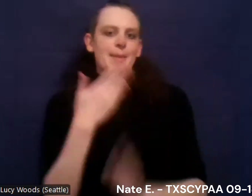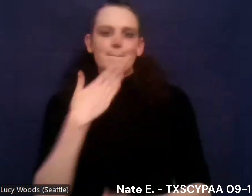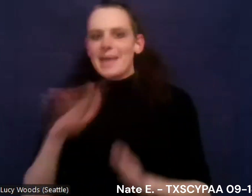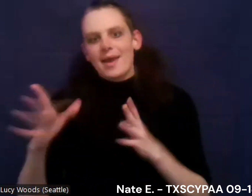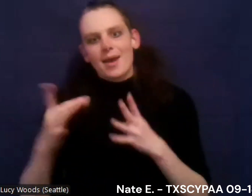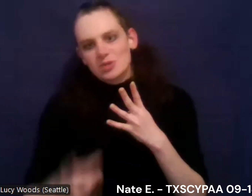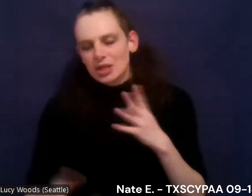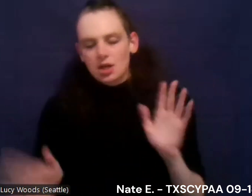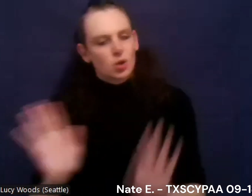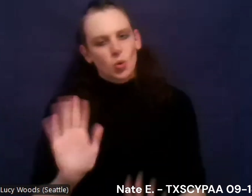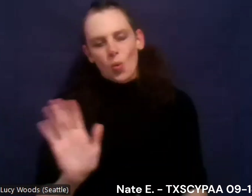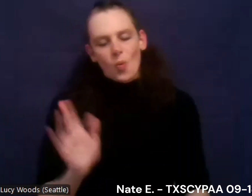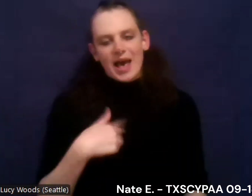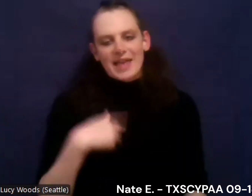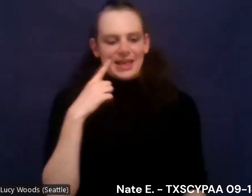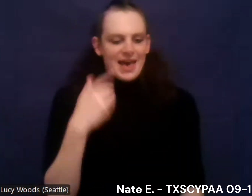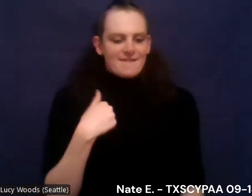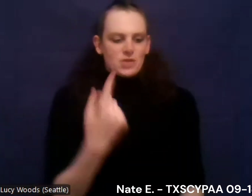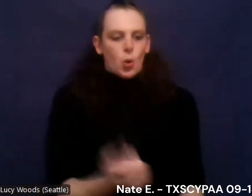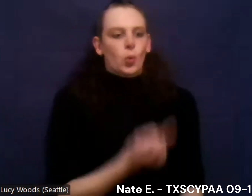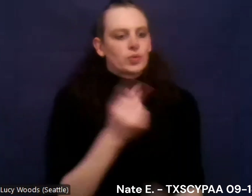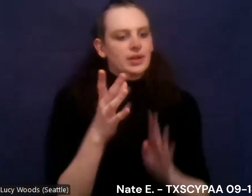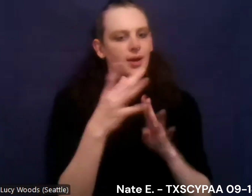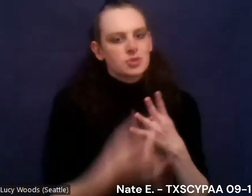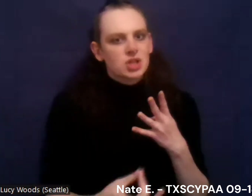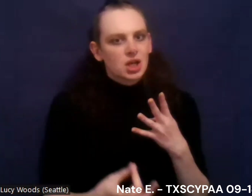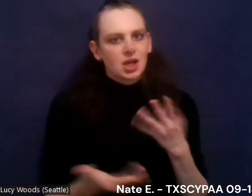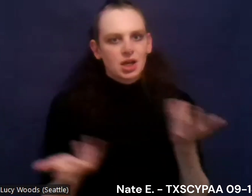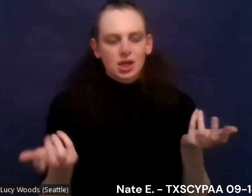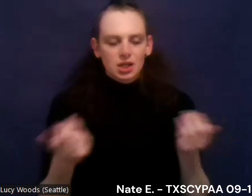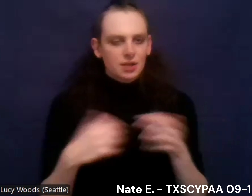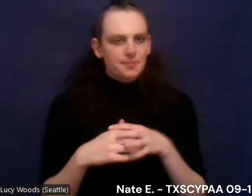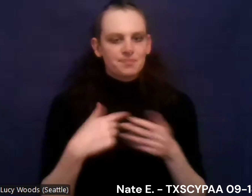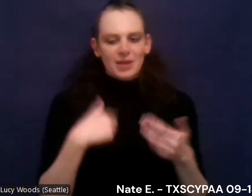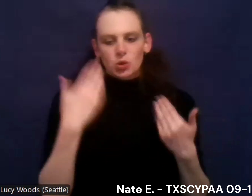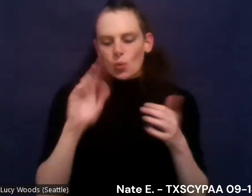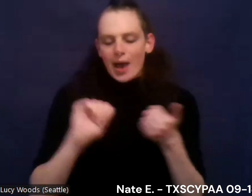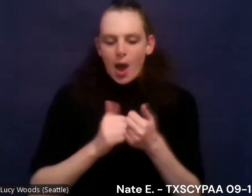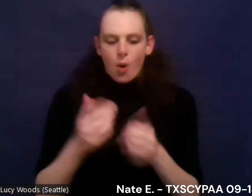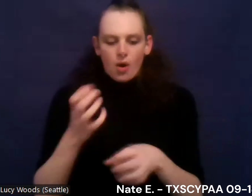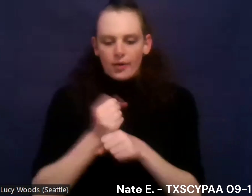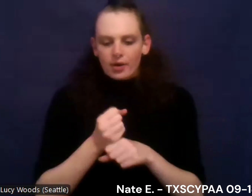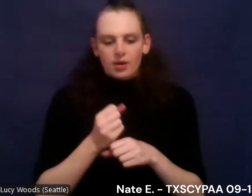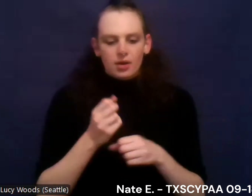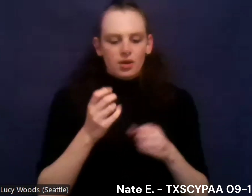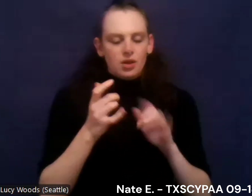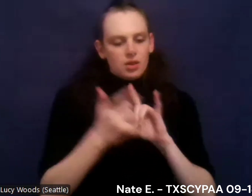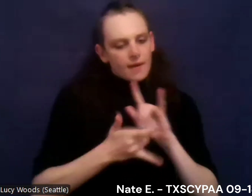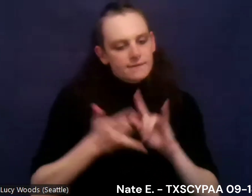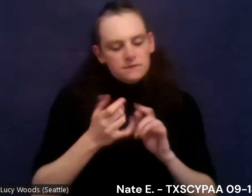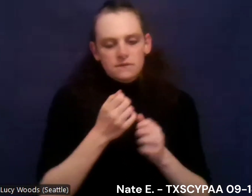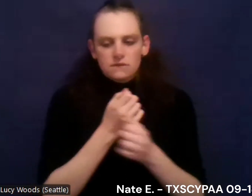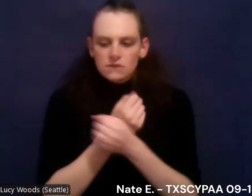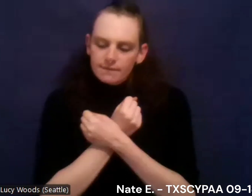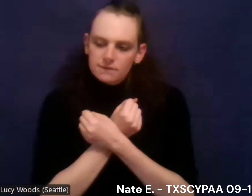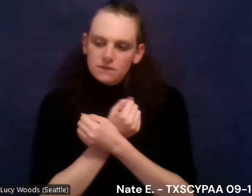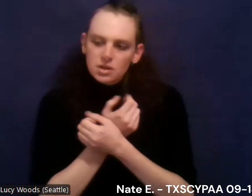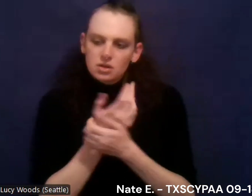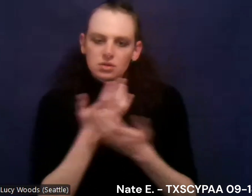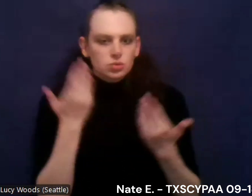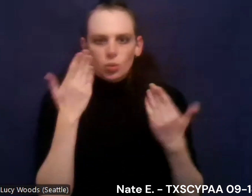just the option that I had. Like I didn't know how to get affection or connection or love, and so